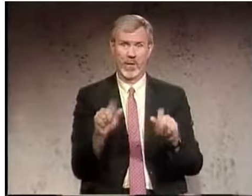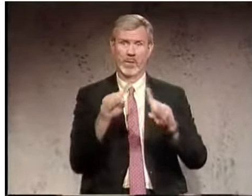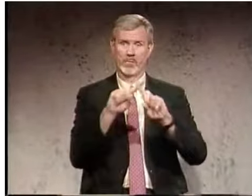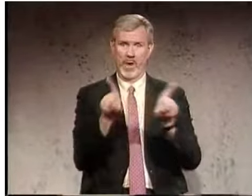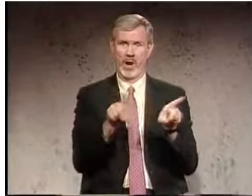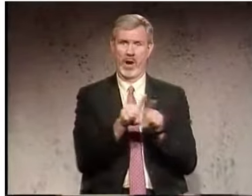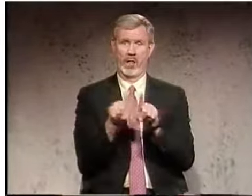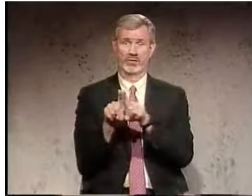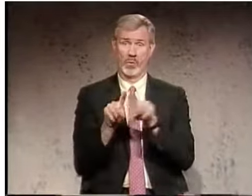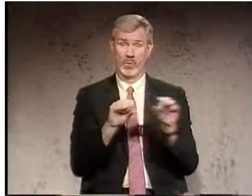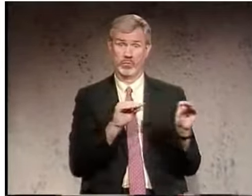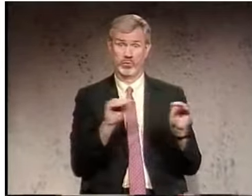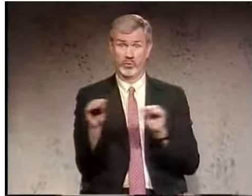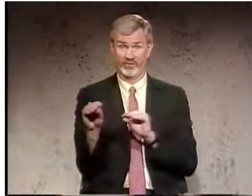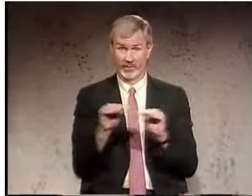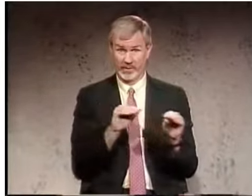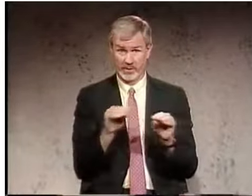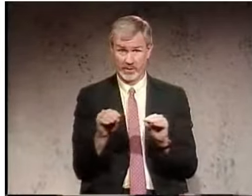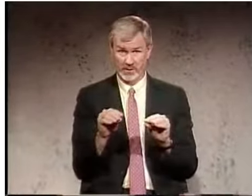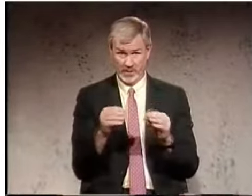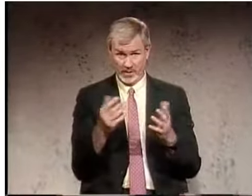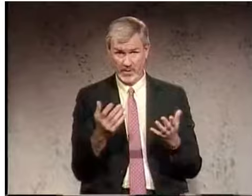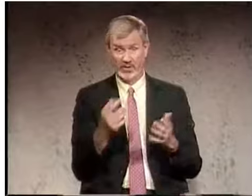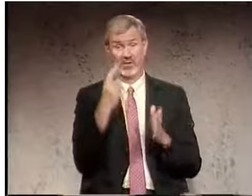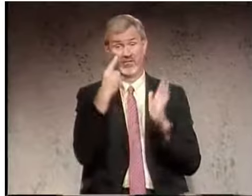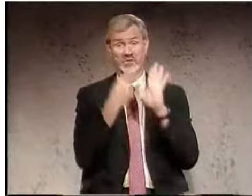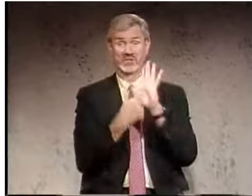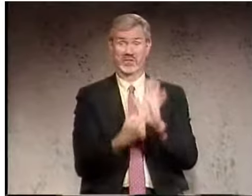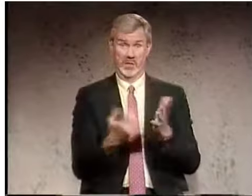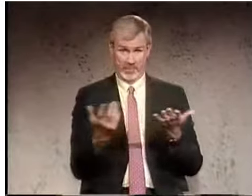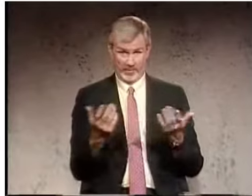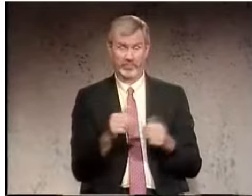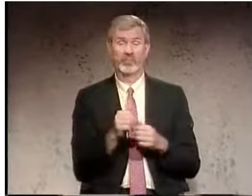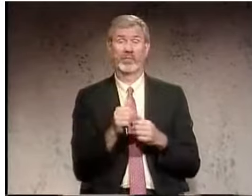It can show the size of the plate, the movement,